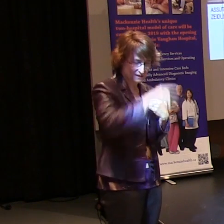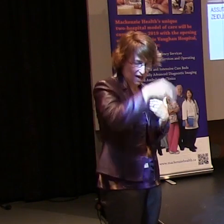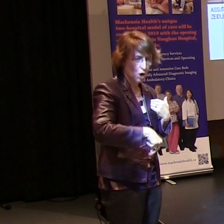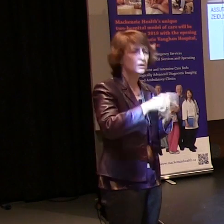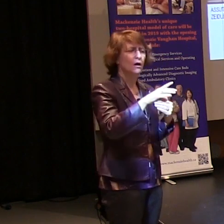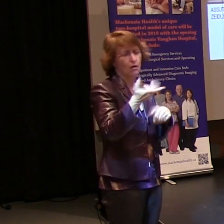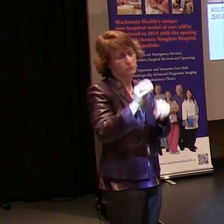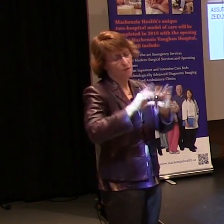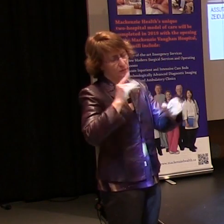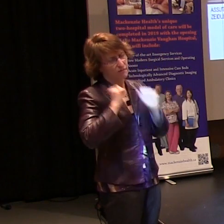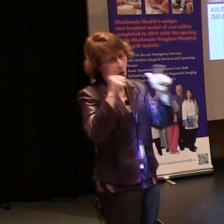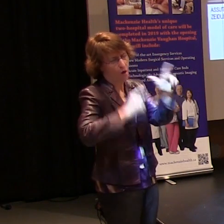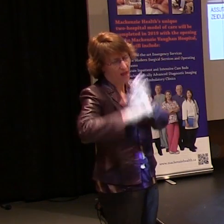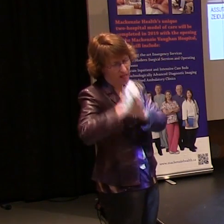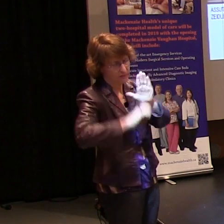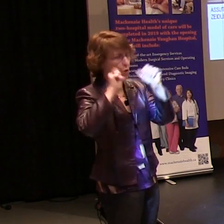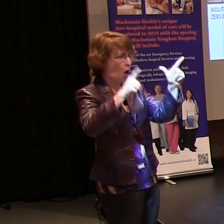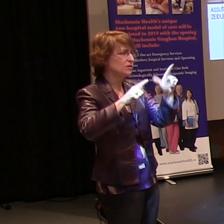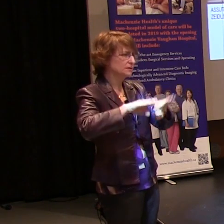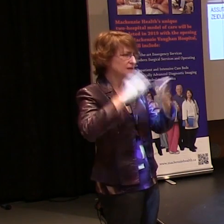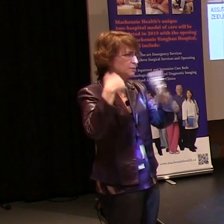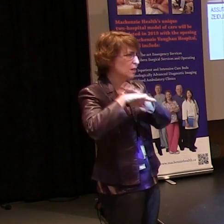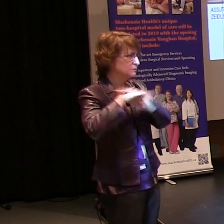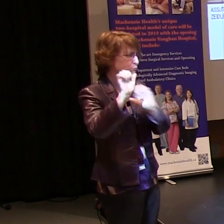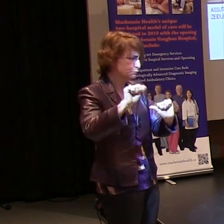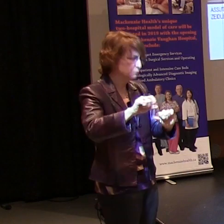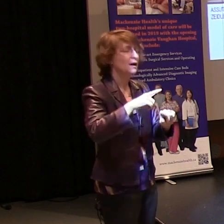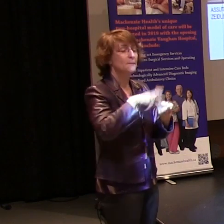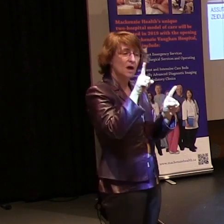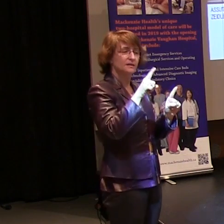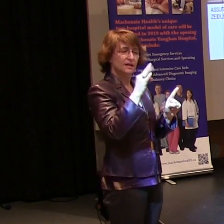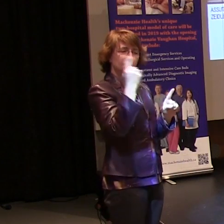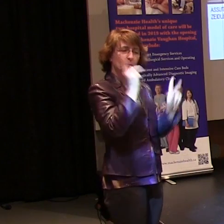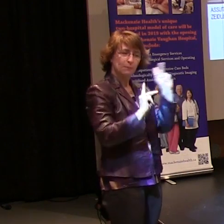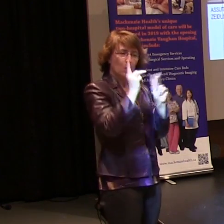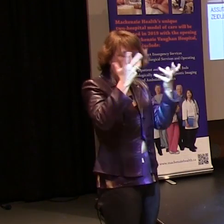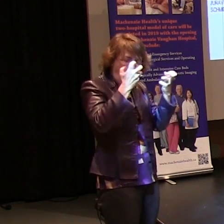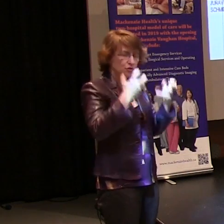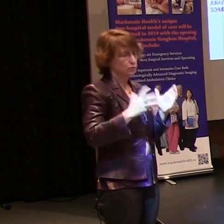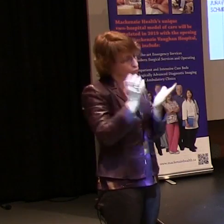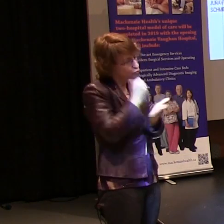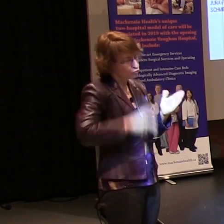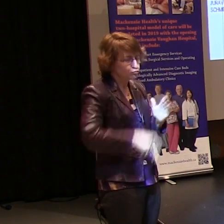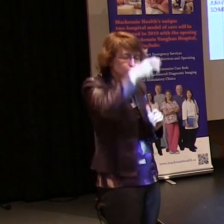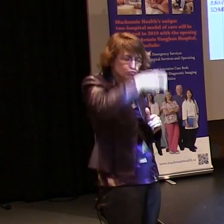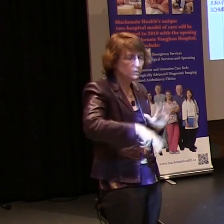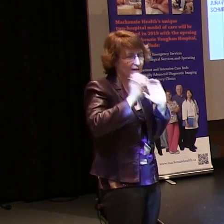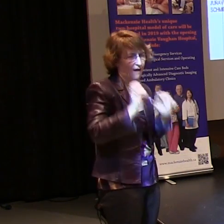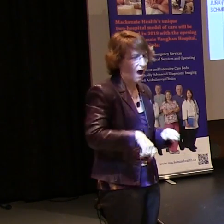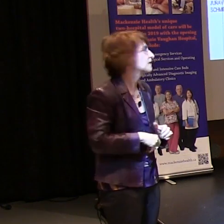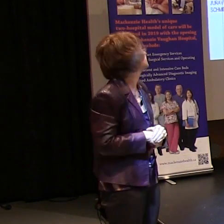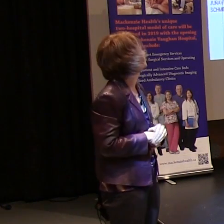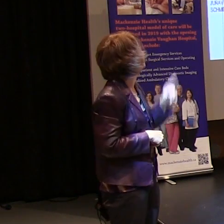the elevators and all the accessibility, but you have doing something that you are part of the entire hospital. And that's